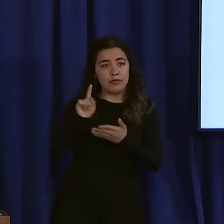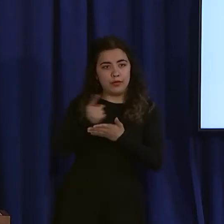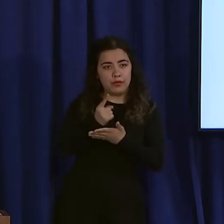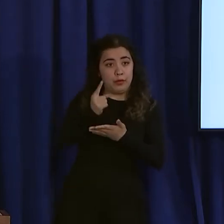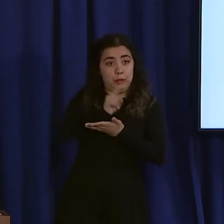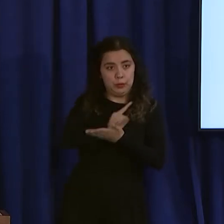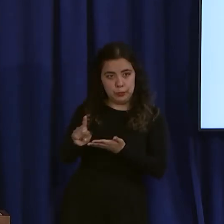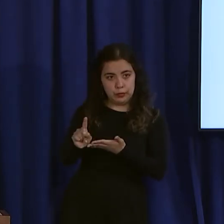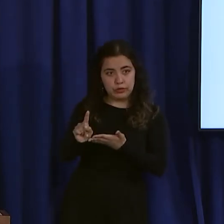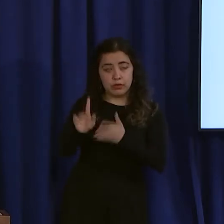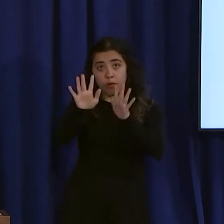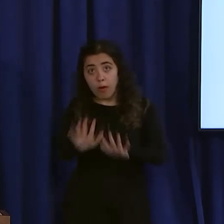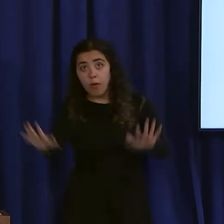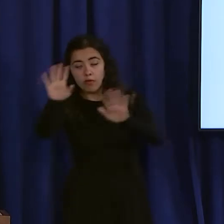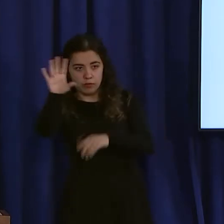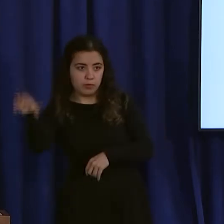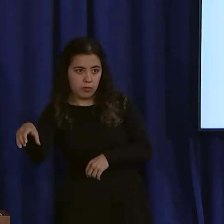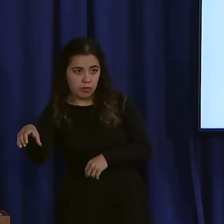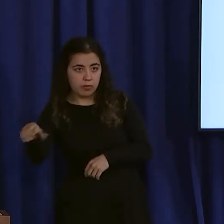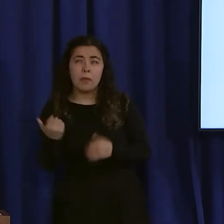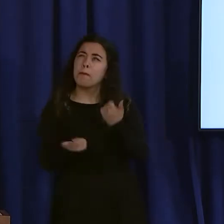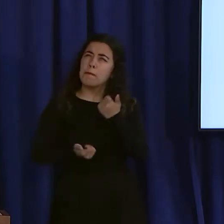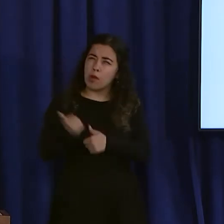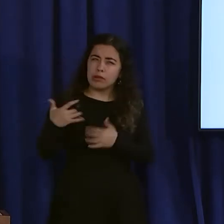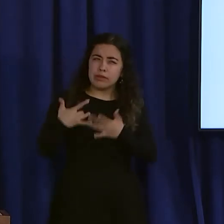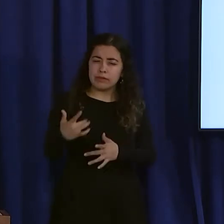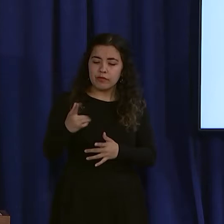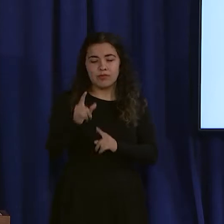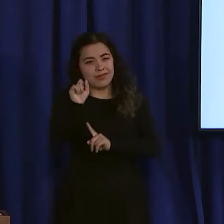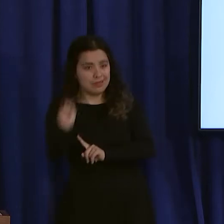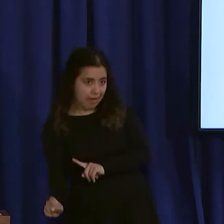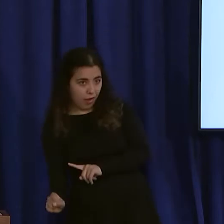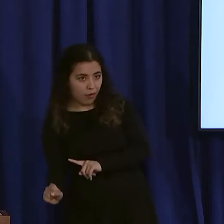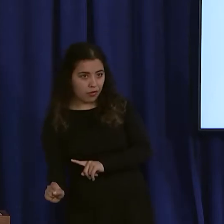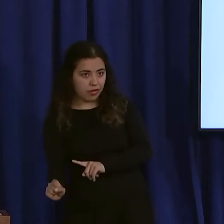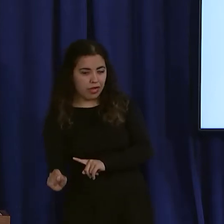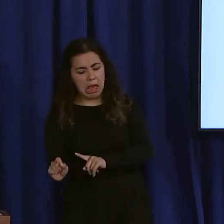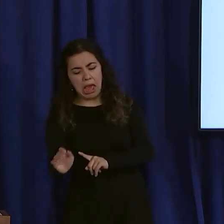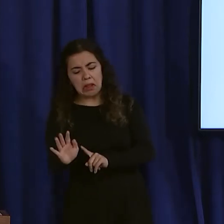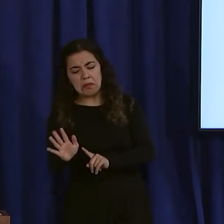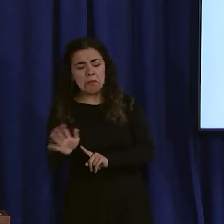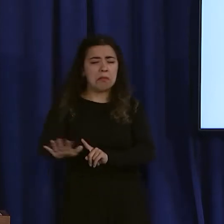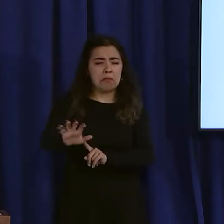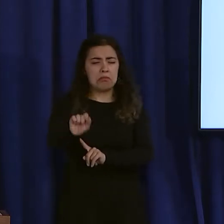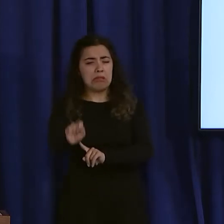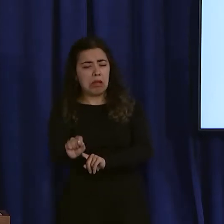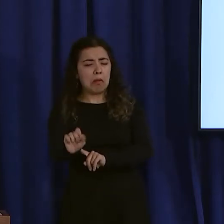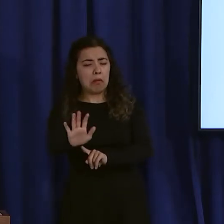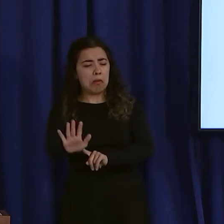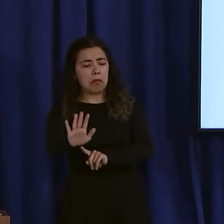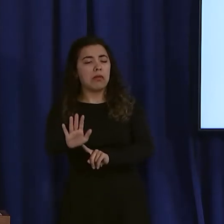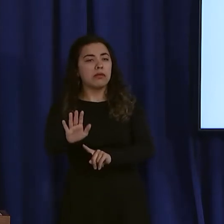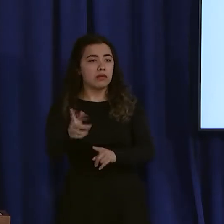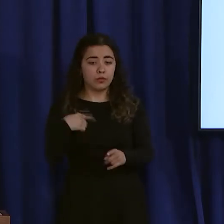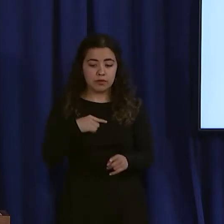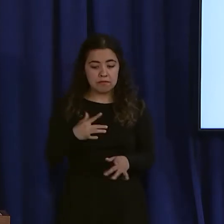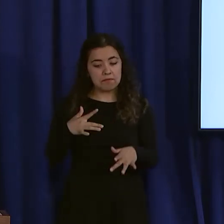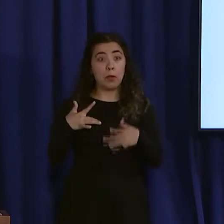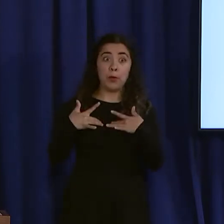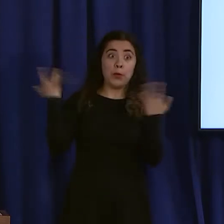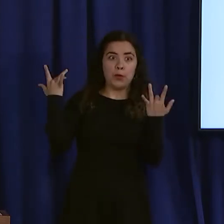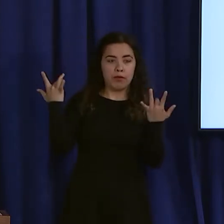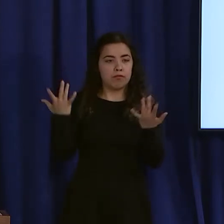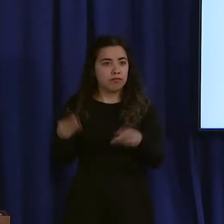all regions of the city, actually the most from both the far south and the near south, which we were pleased to see, and there are plenty of appointments still available.